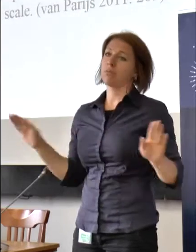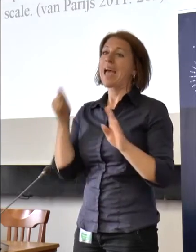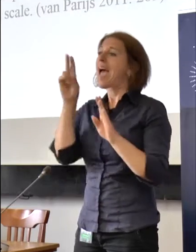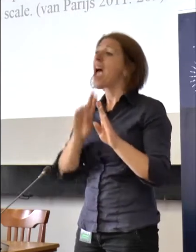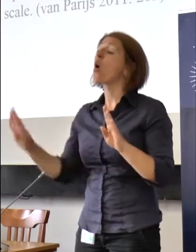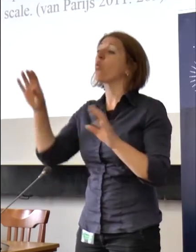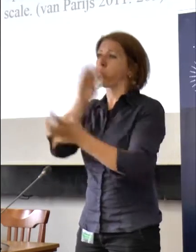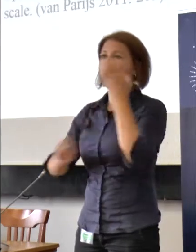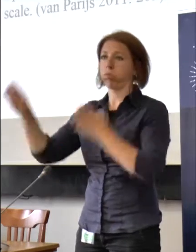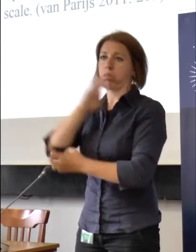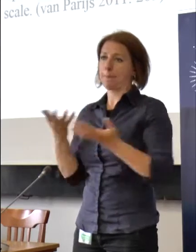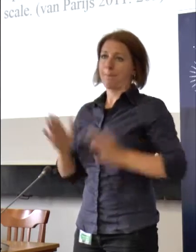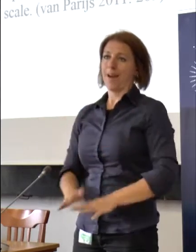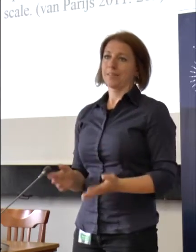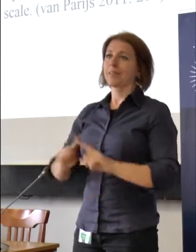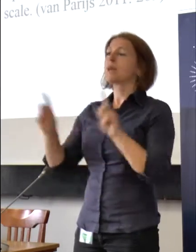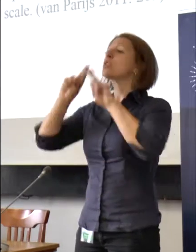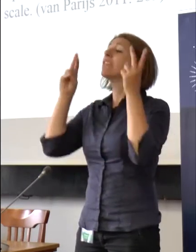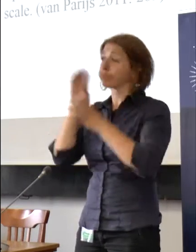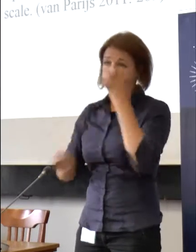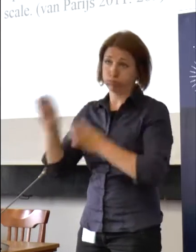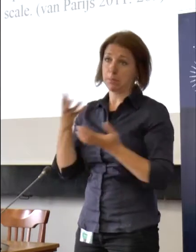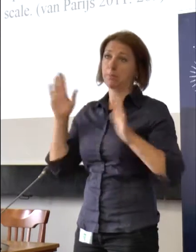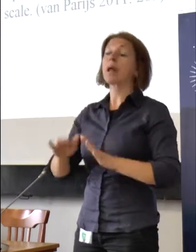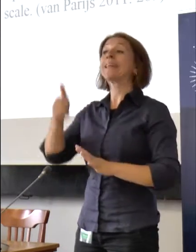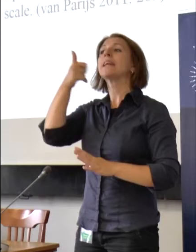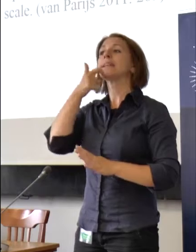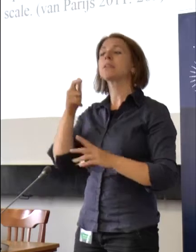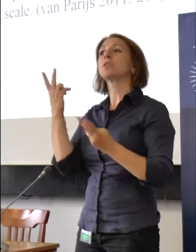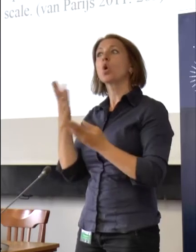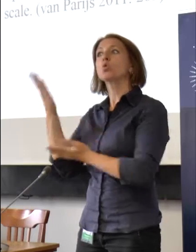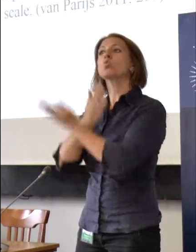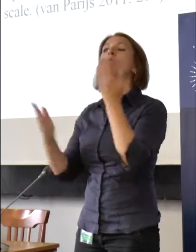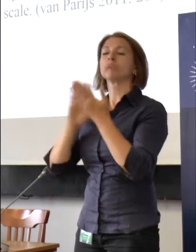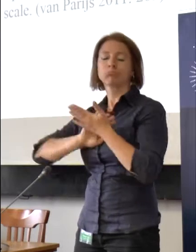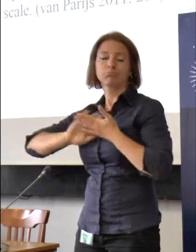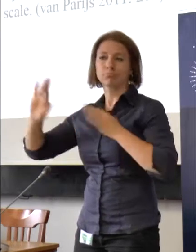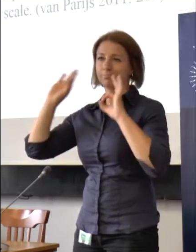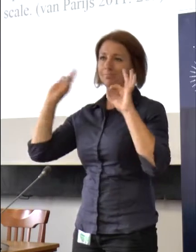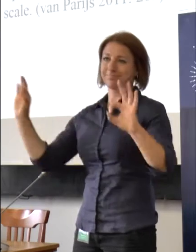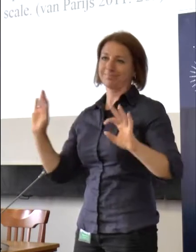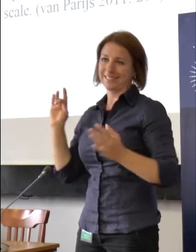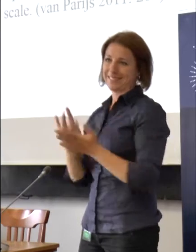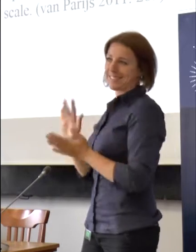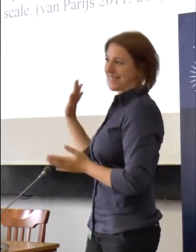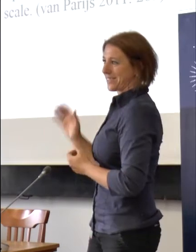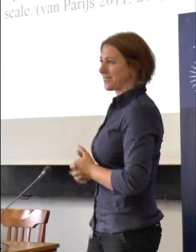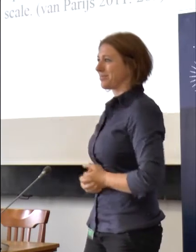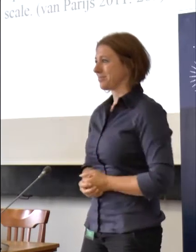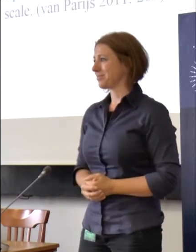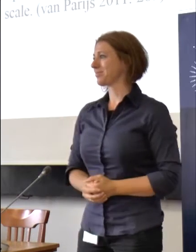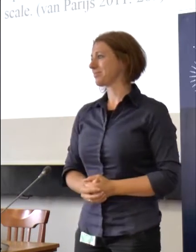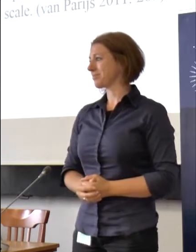have a common communication. And if this movement then is a danger for the other